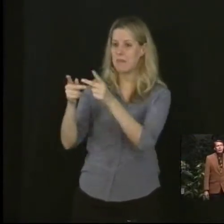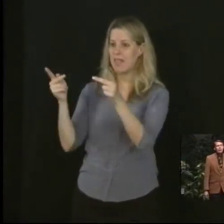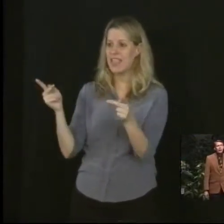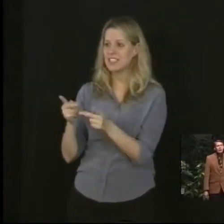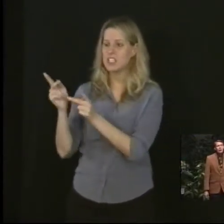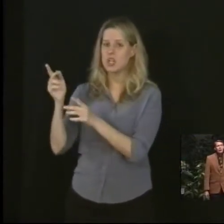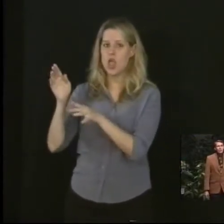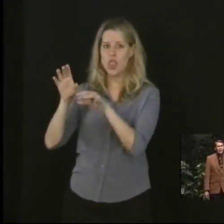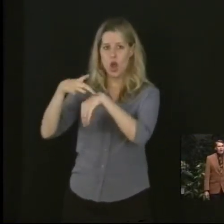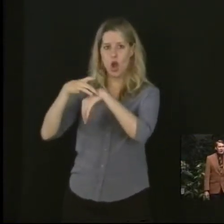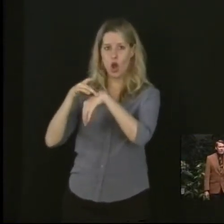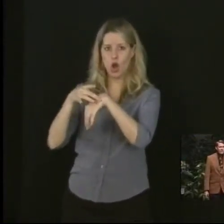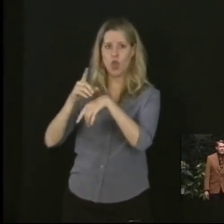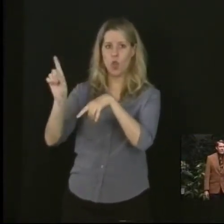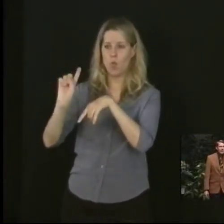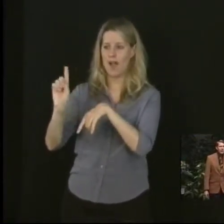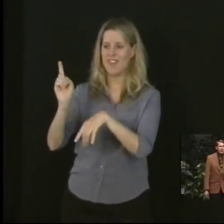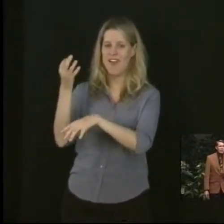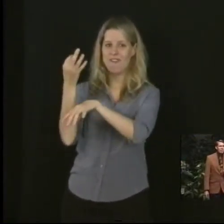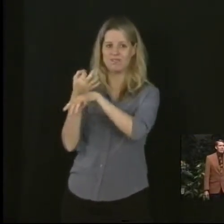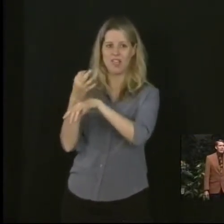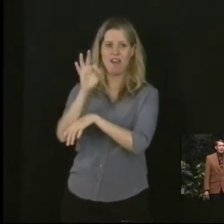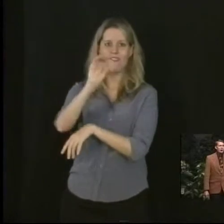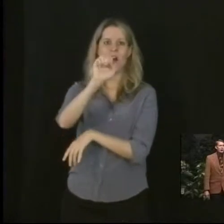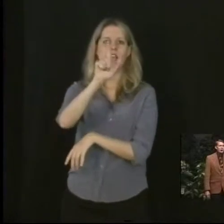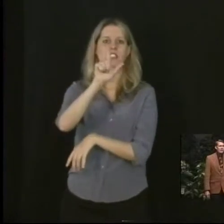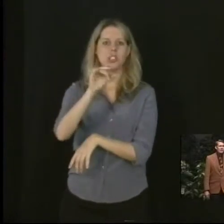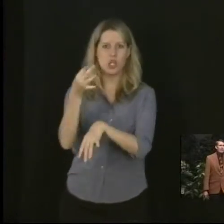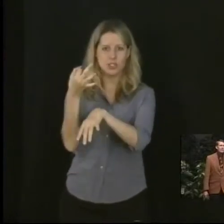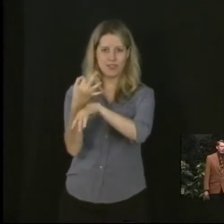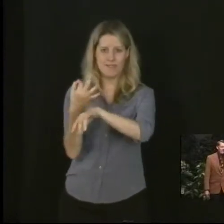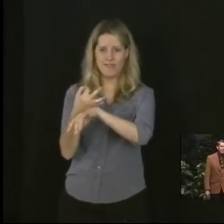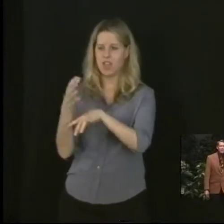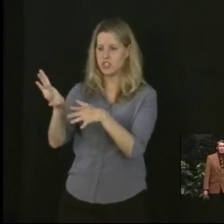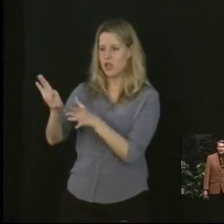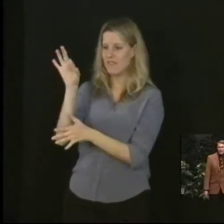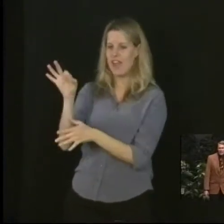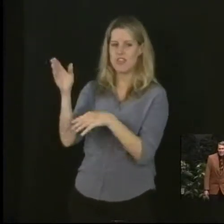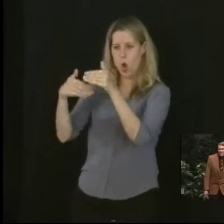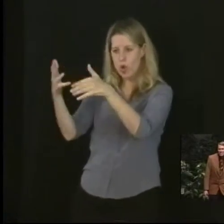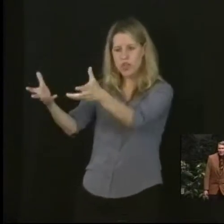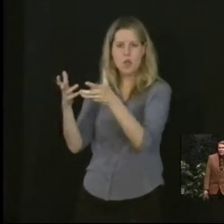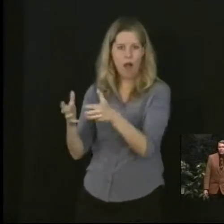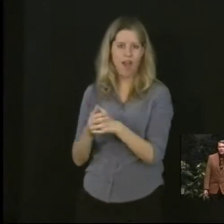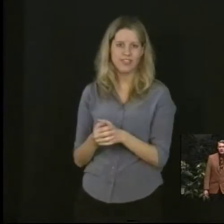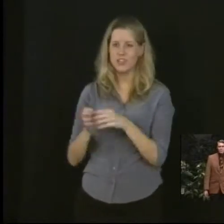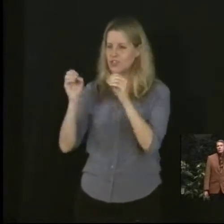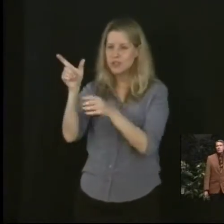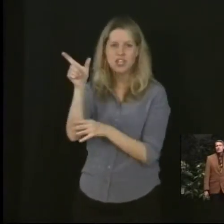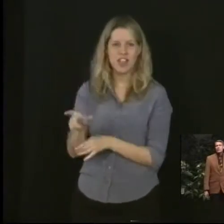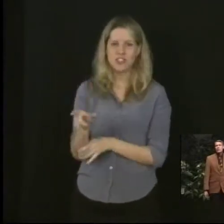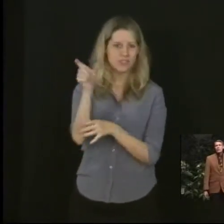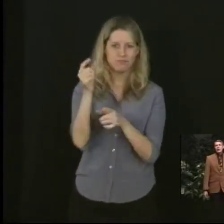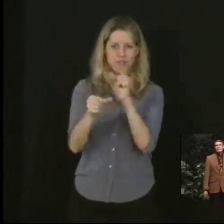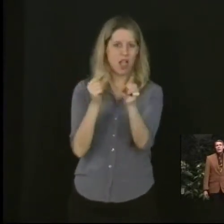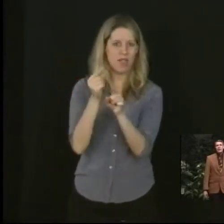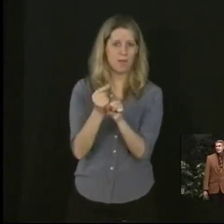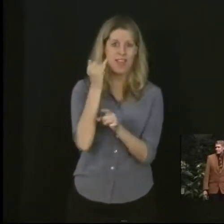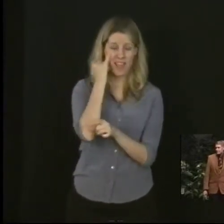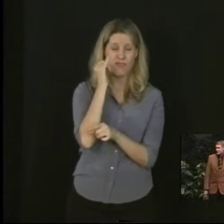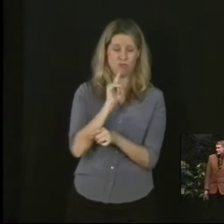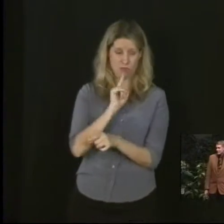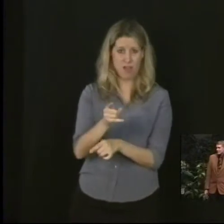fossils are found in the order you would like them to be. But that doesn't prove the geologic column exists in any of those places. There is no geologic column. If there was in one place, it'd be 100 miles